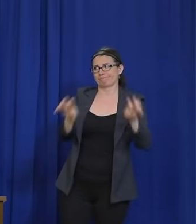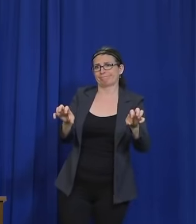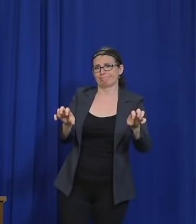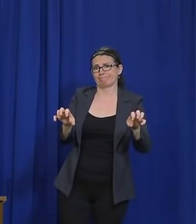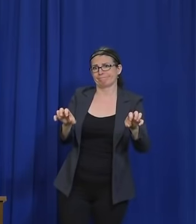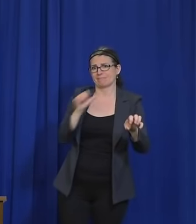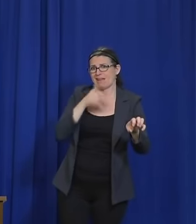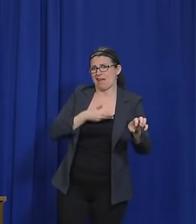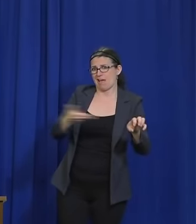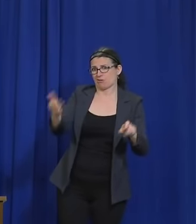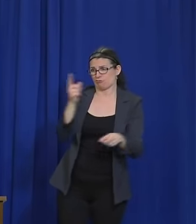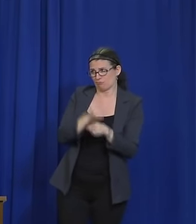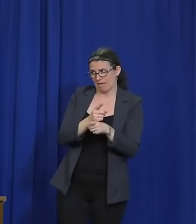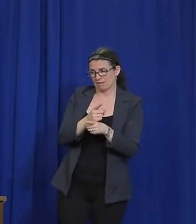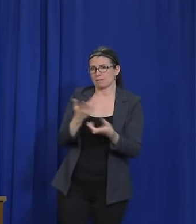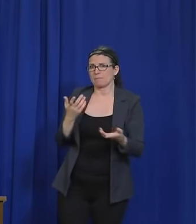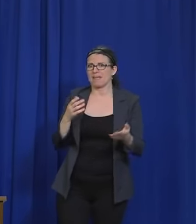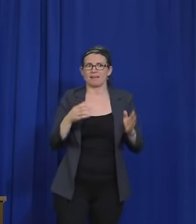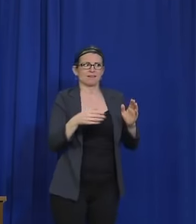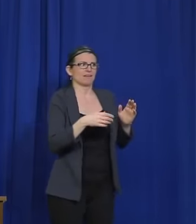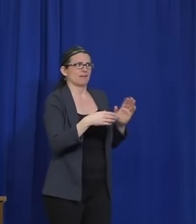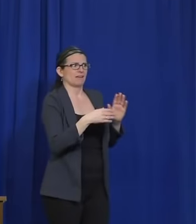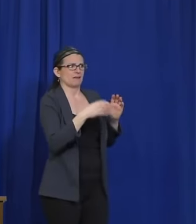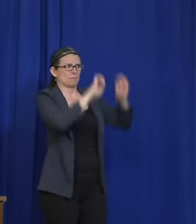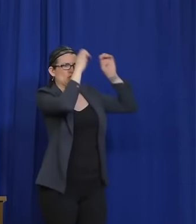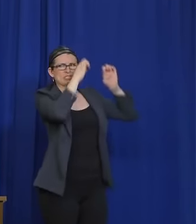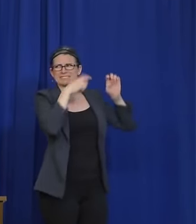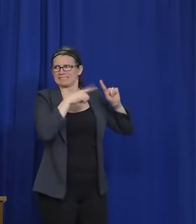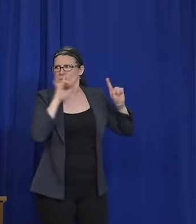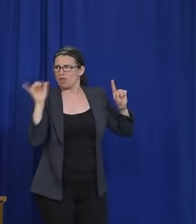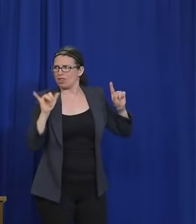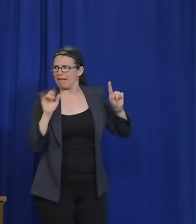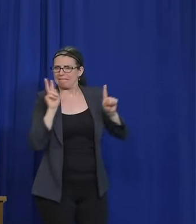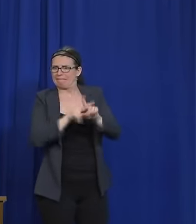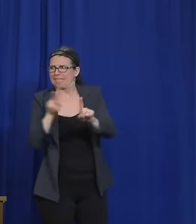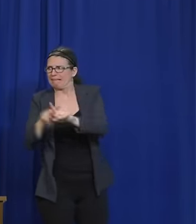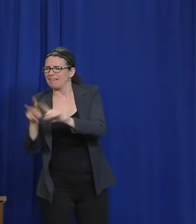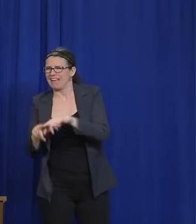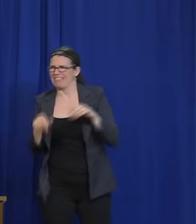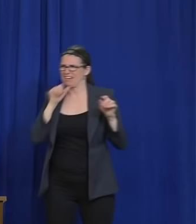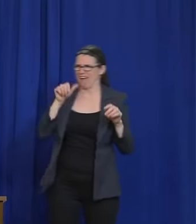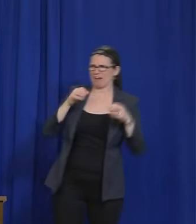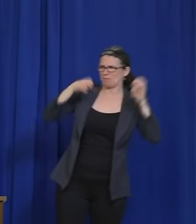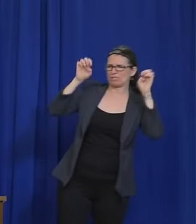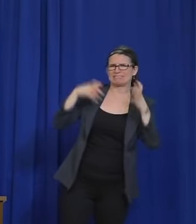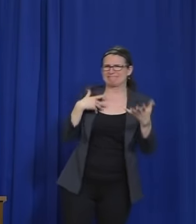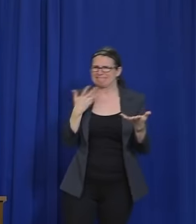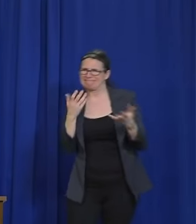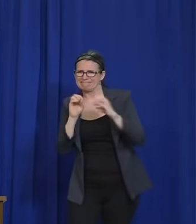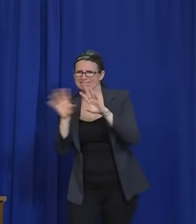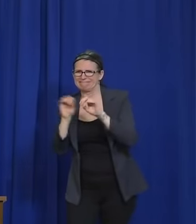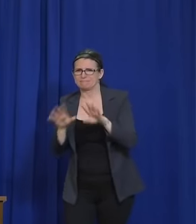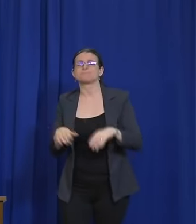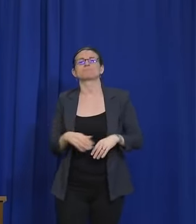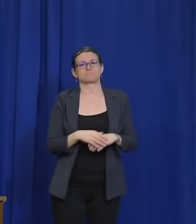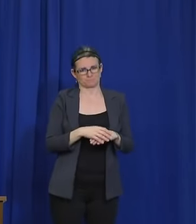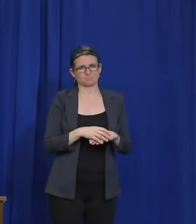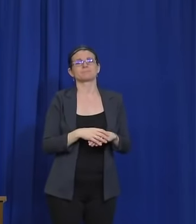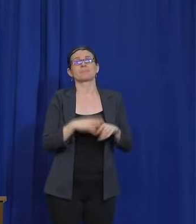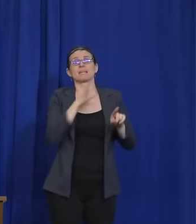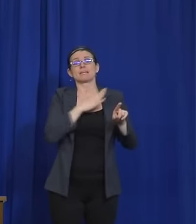spending? Our Commissioner of Administration and Financial Services, Kirsten Figueroa, has been